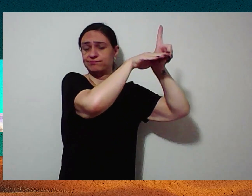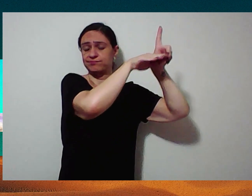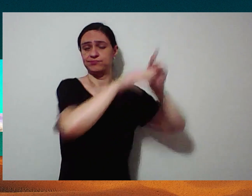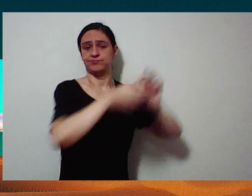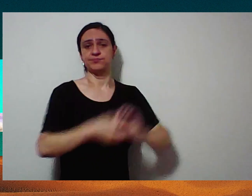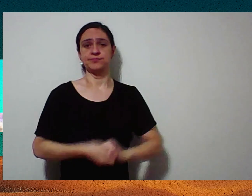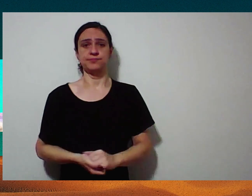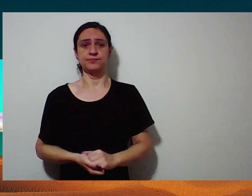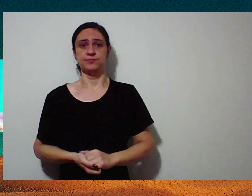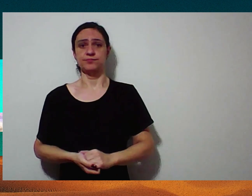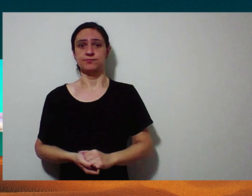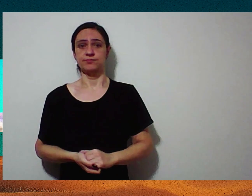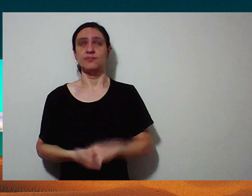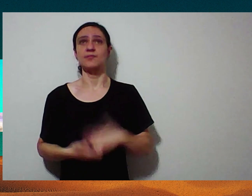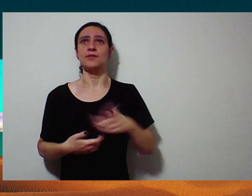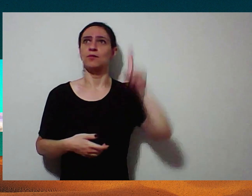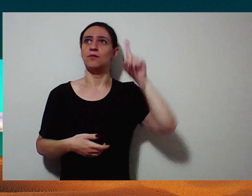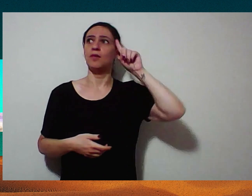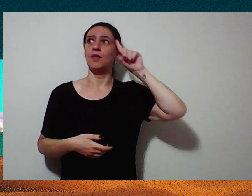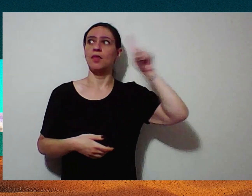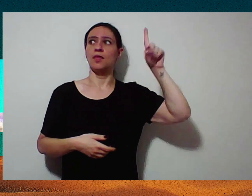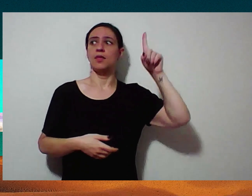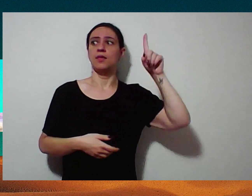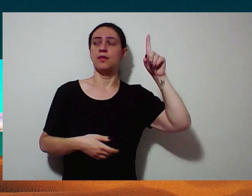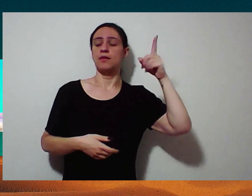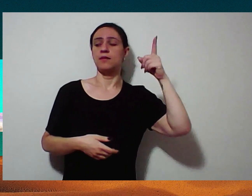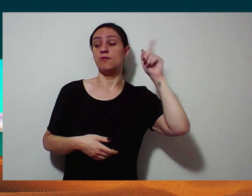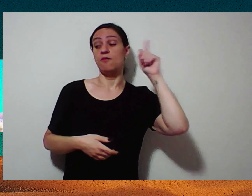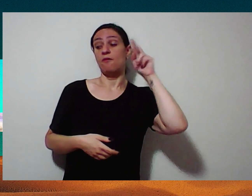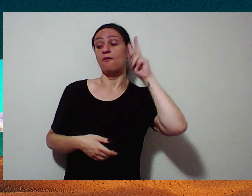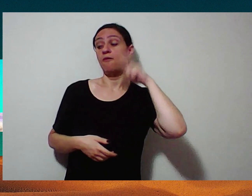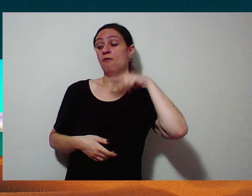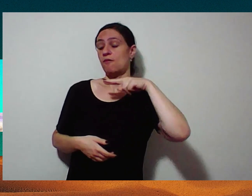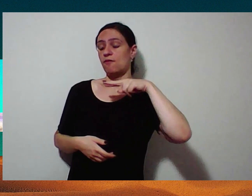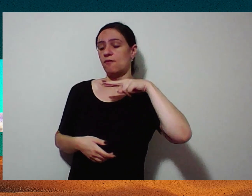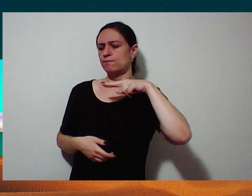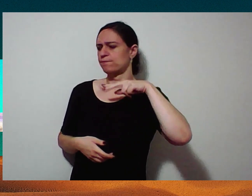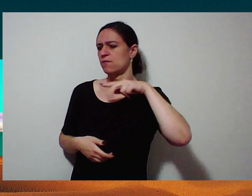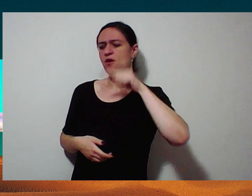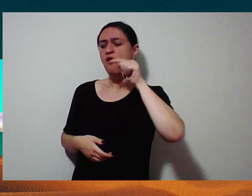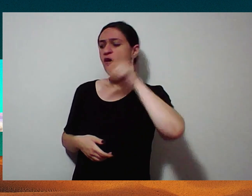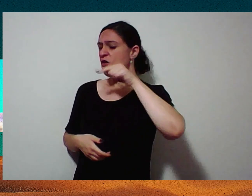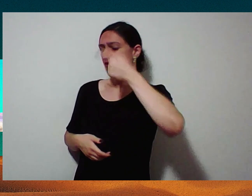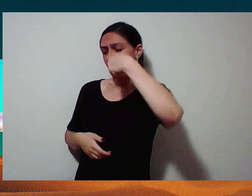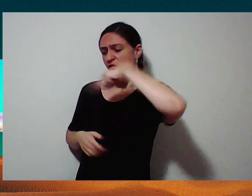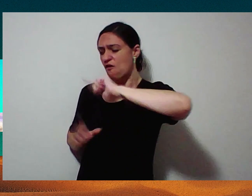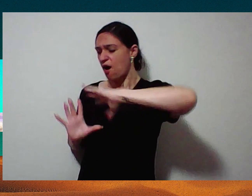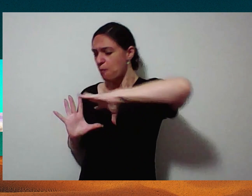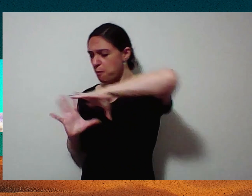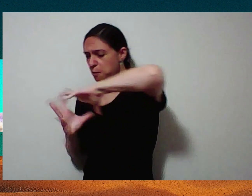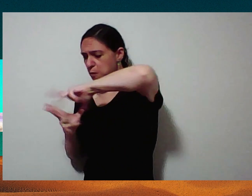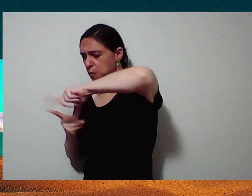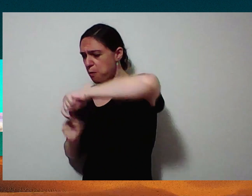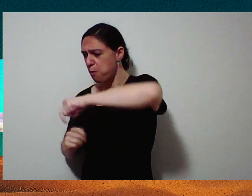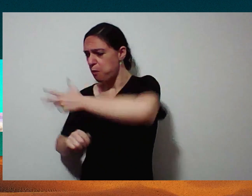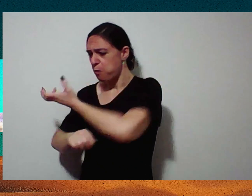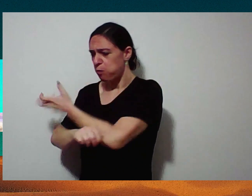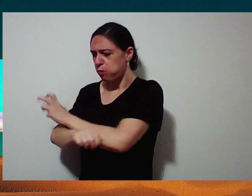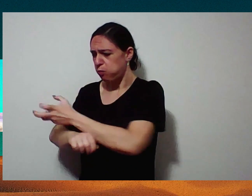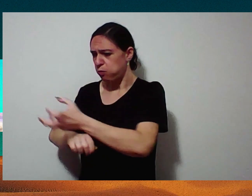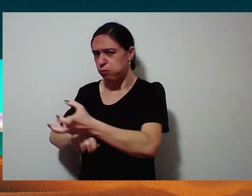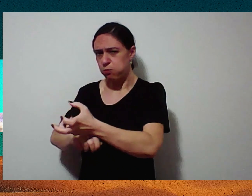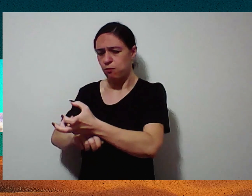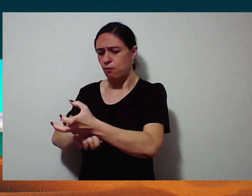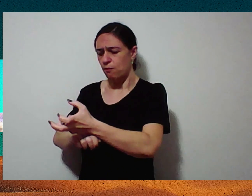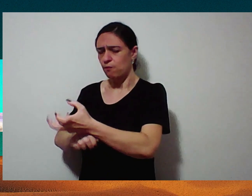Deus disse, contudo, serás precipitado para o reino dos mortos, no mais profundo do abismo. Then God said, yet